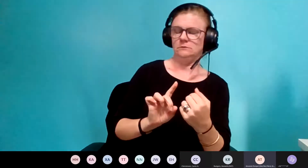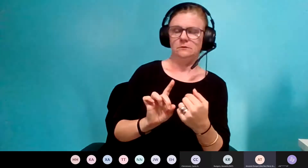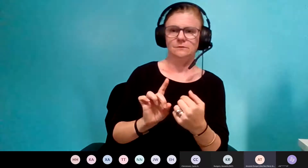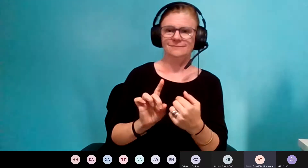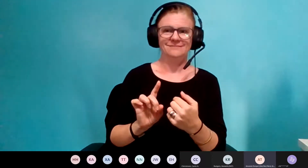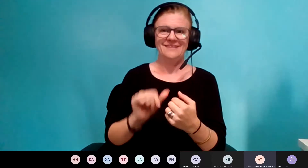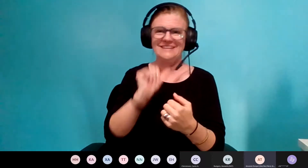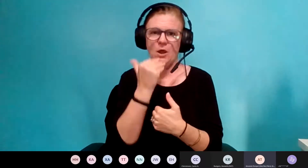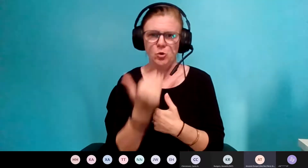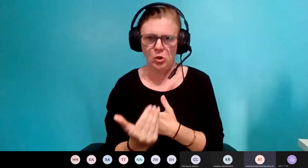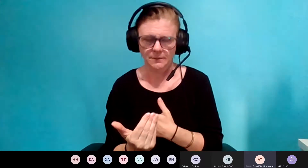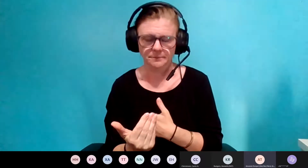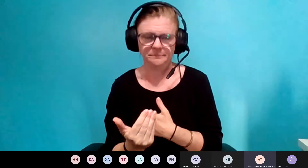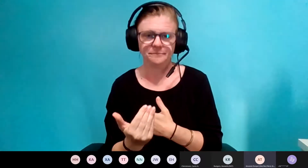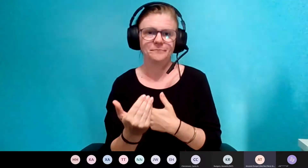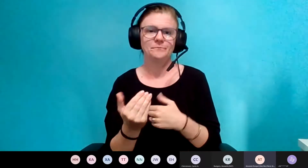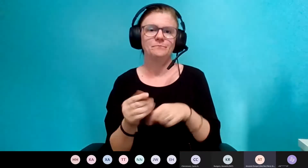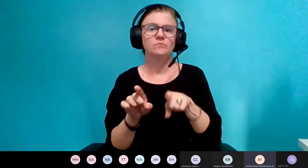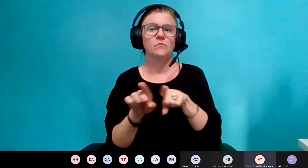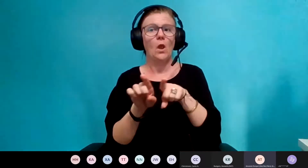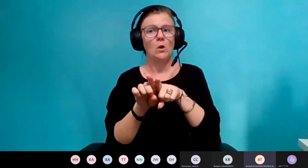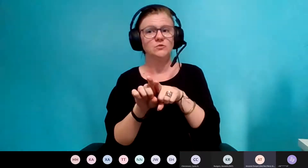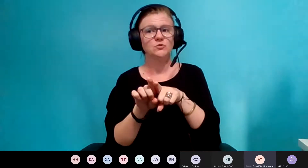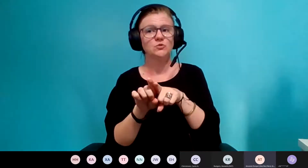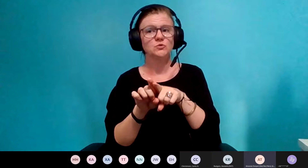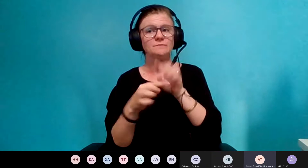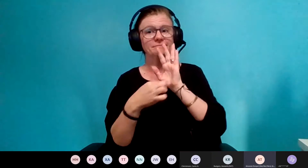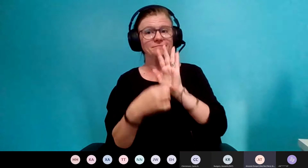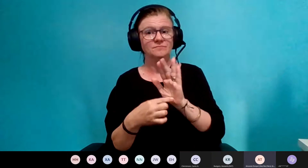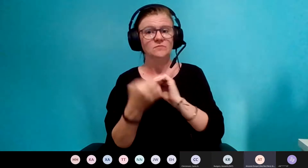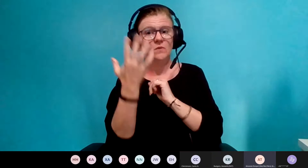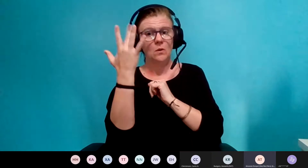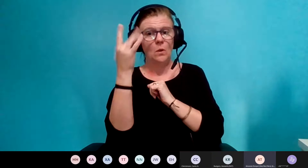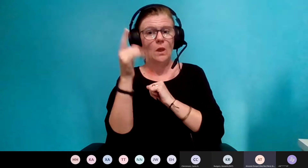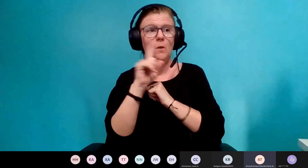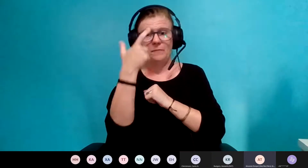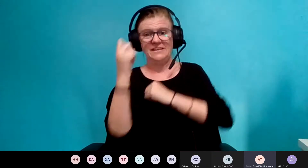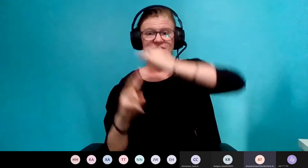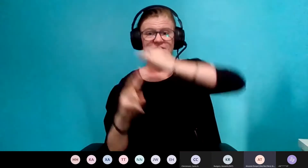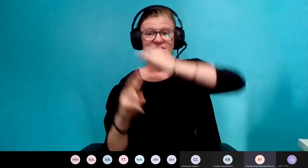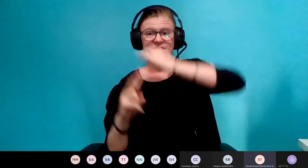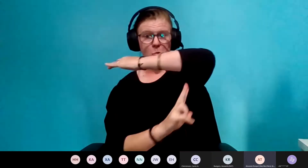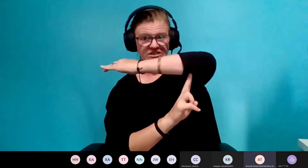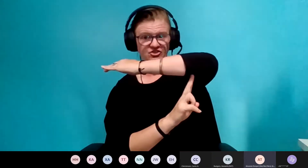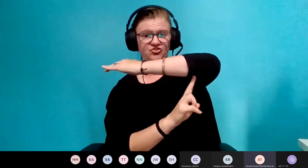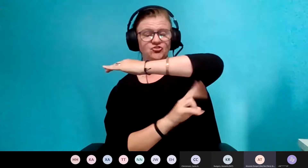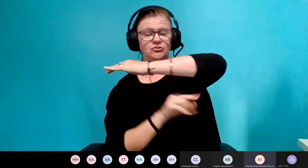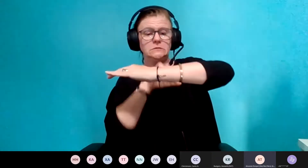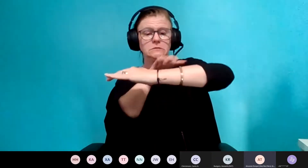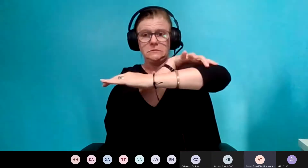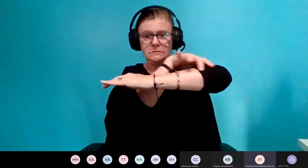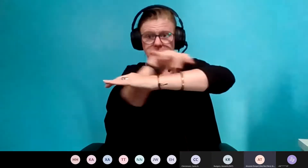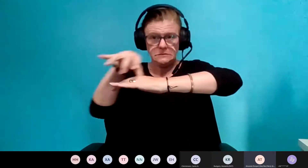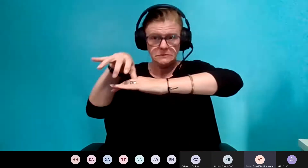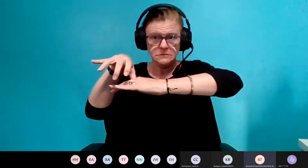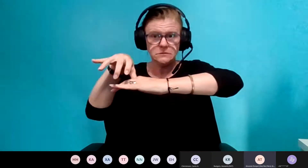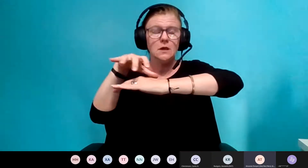is not very good. I also wanted to point out, because of where the bridge is, you want to make sure